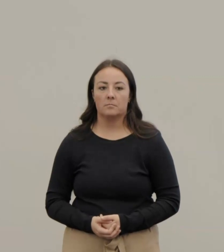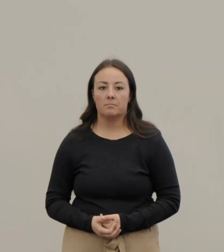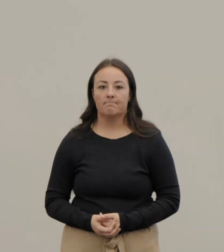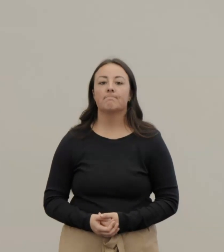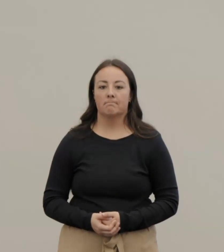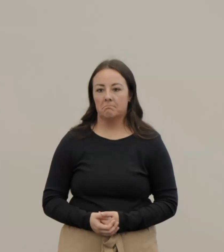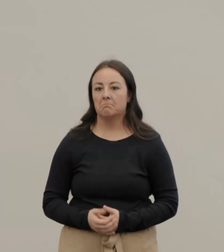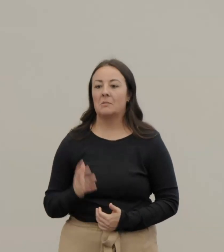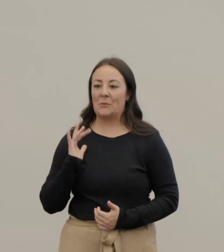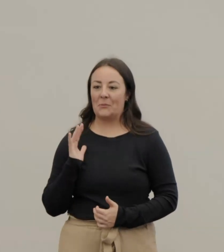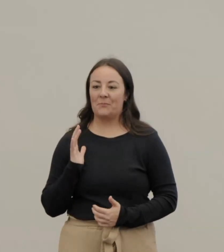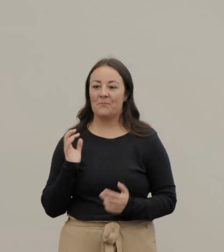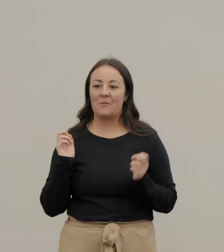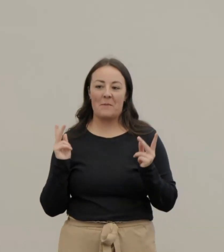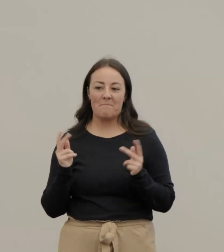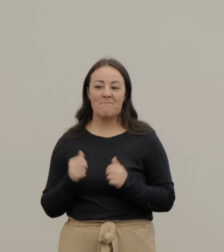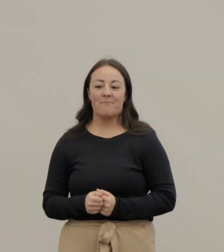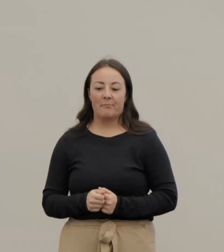Cool. All right. So